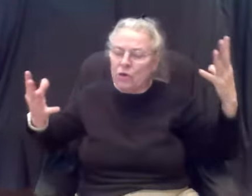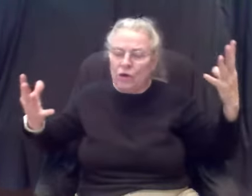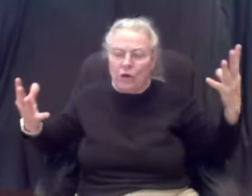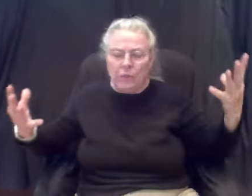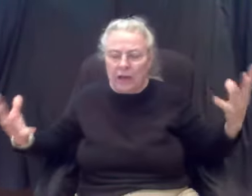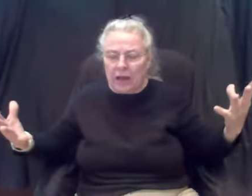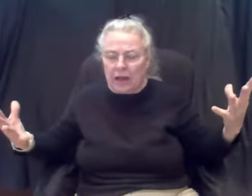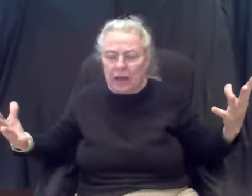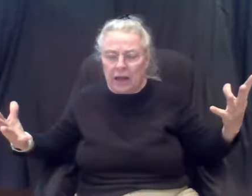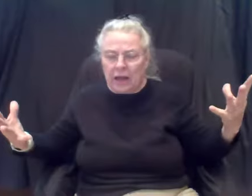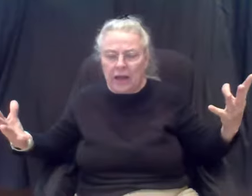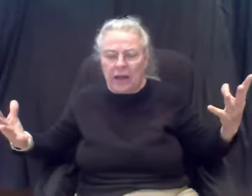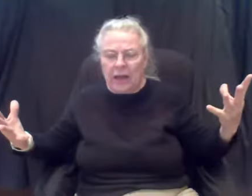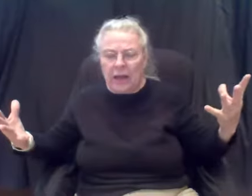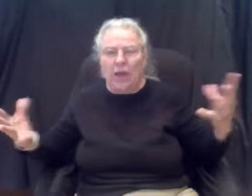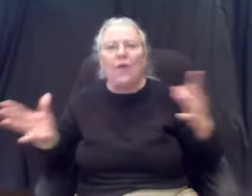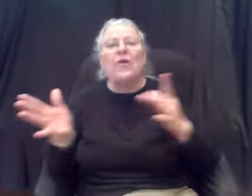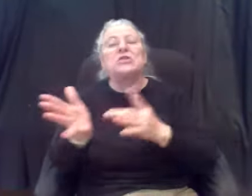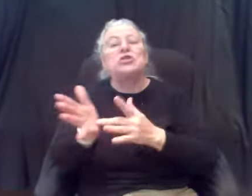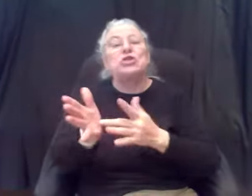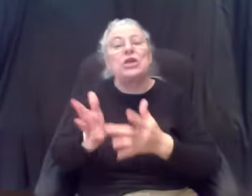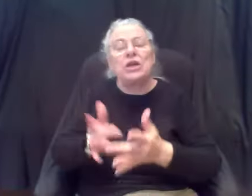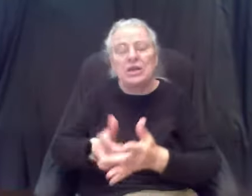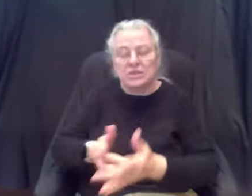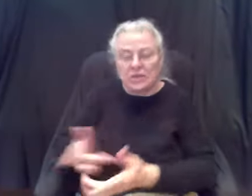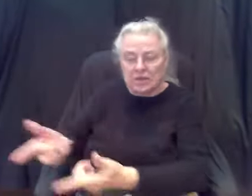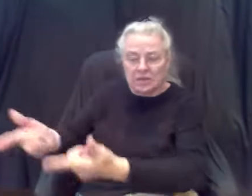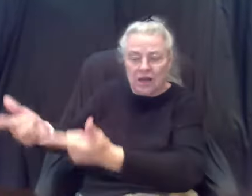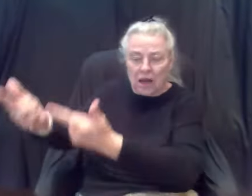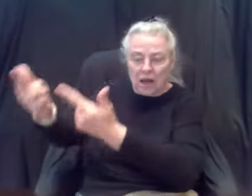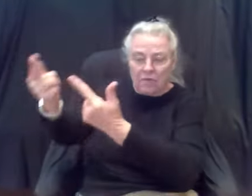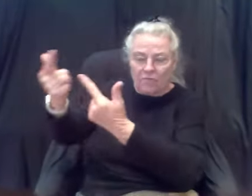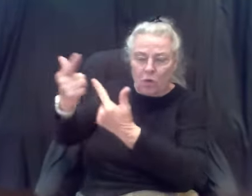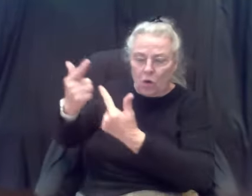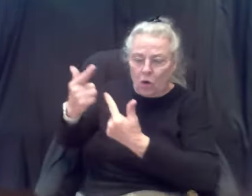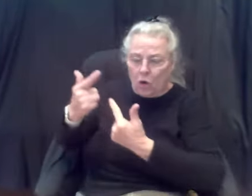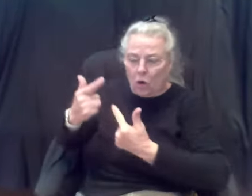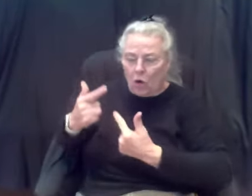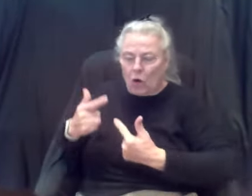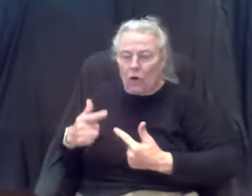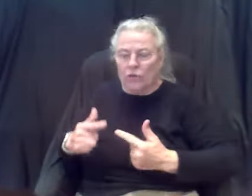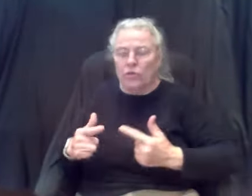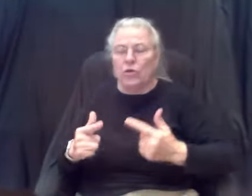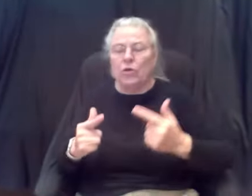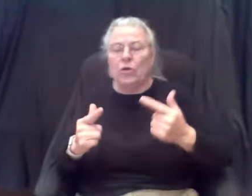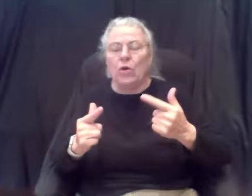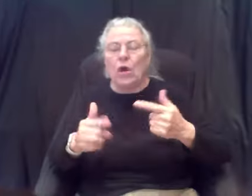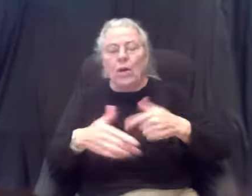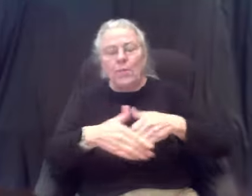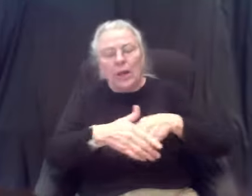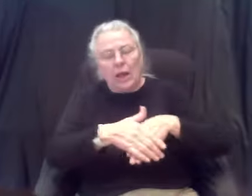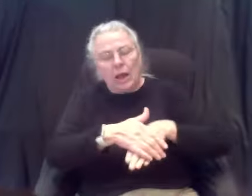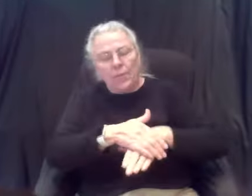could be, Jesus came forth to be